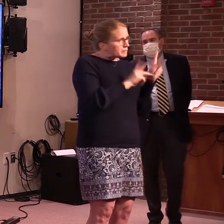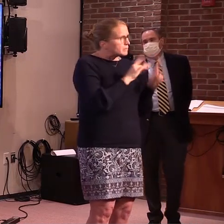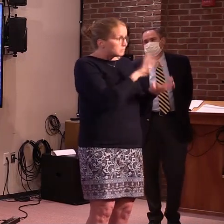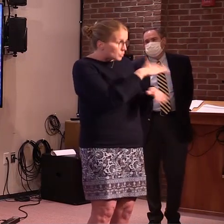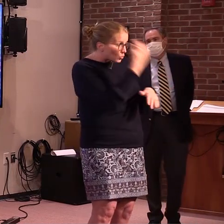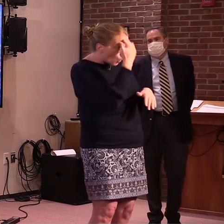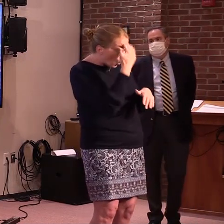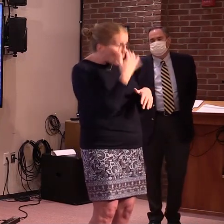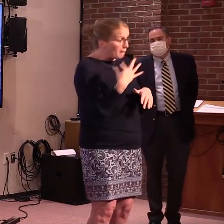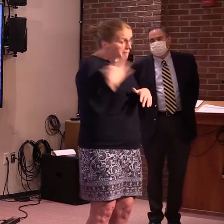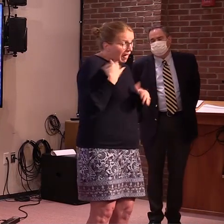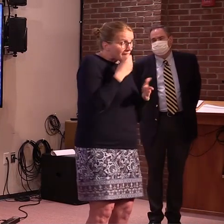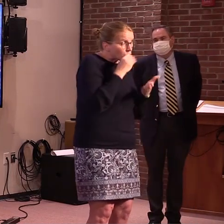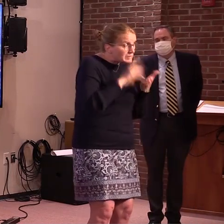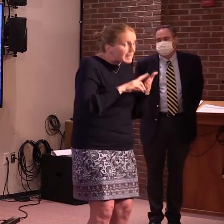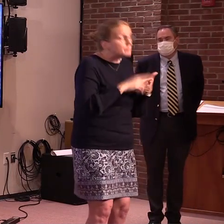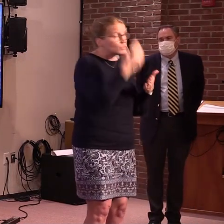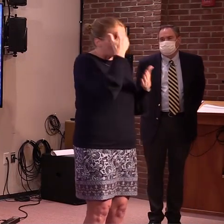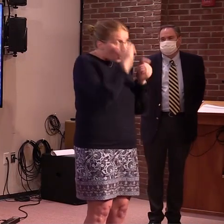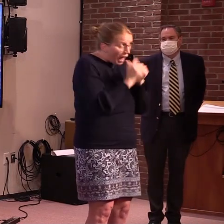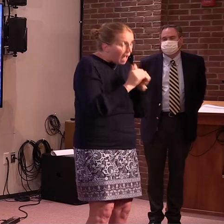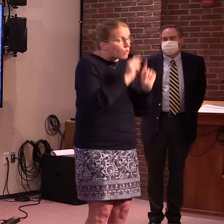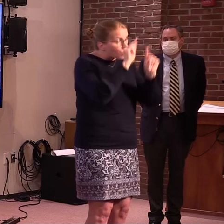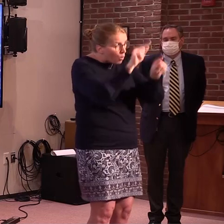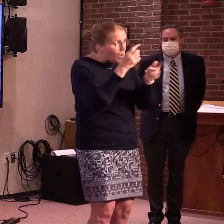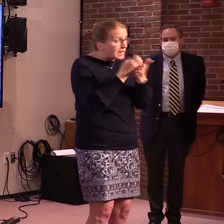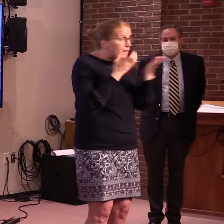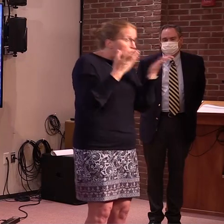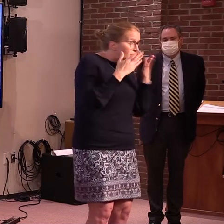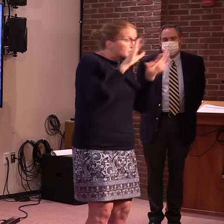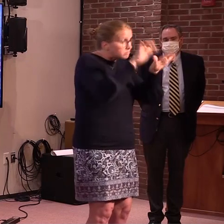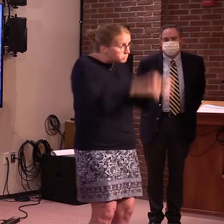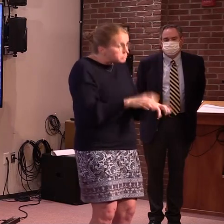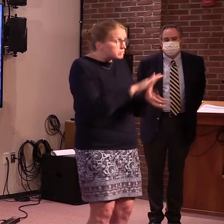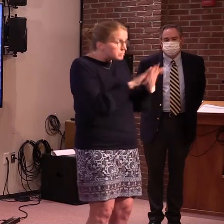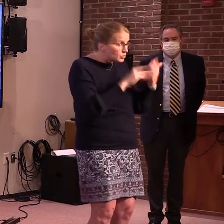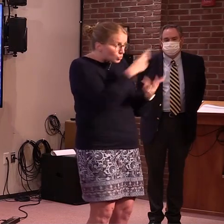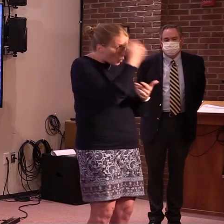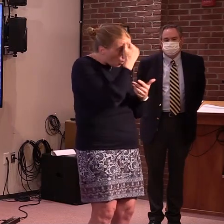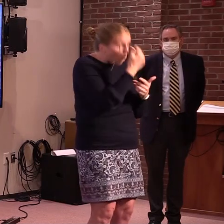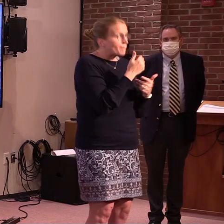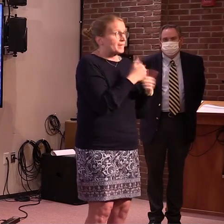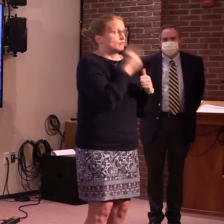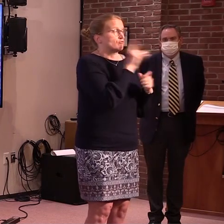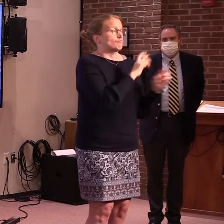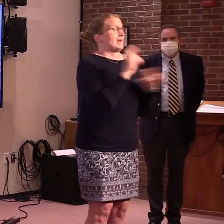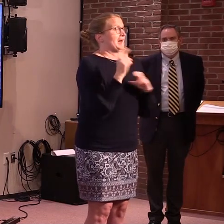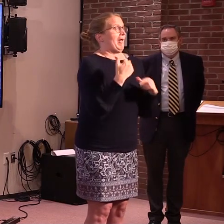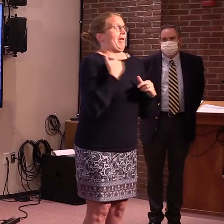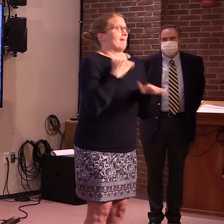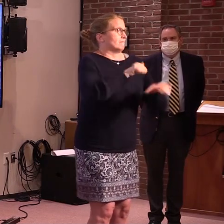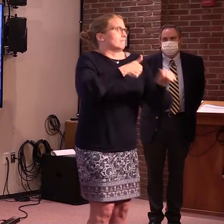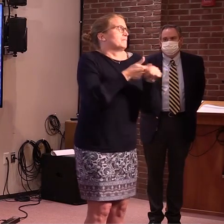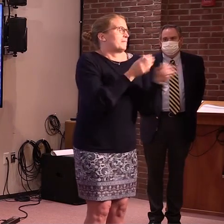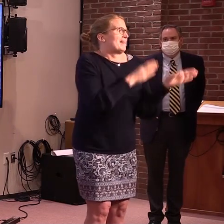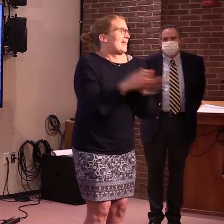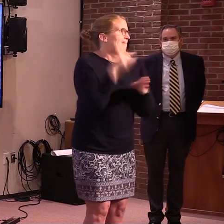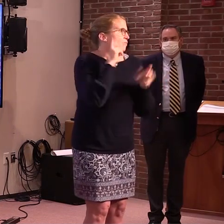to collaborate with the food bank on this program. But what I want to try to do is start moving